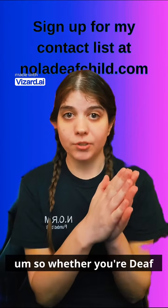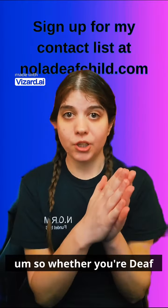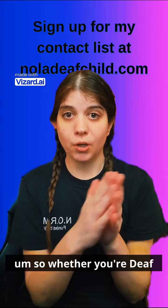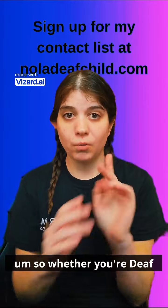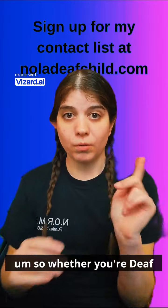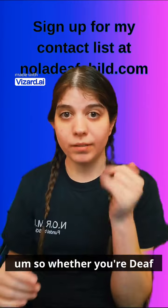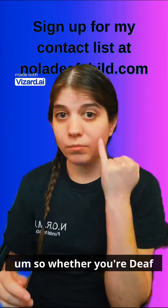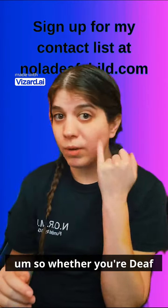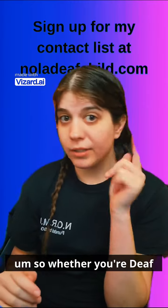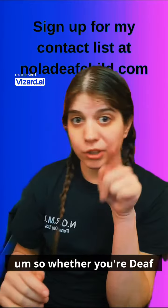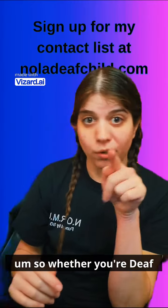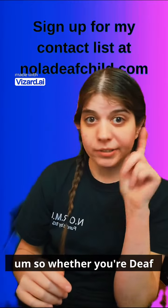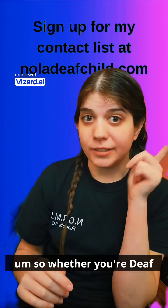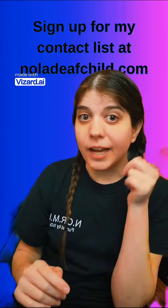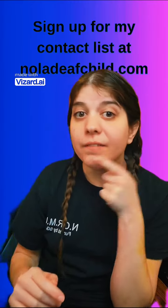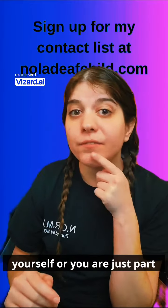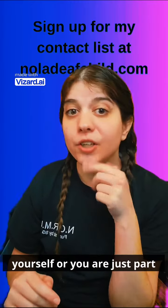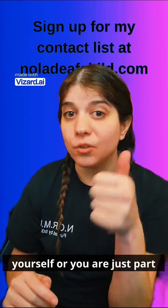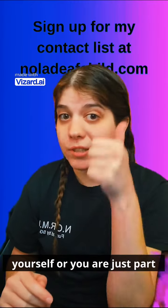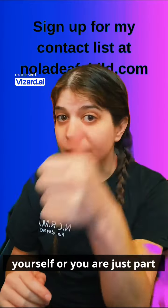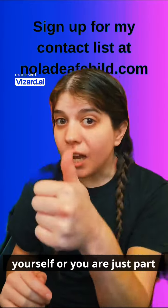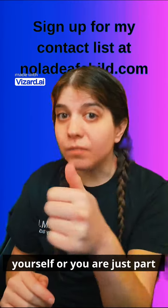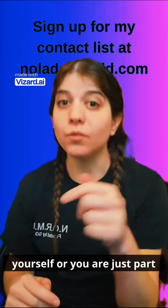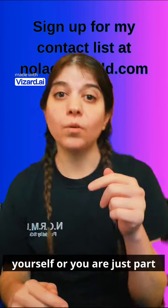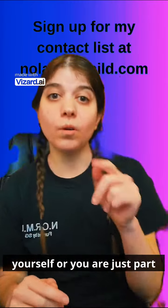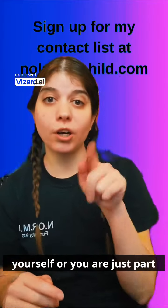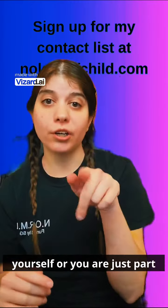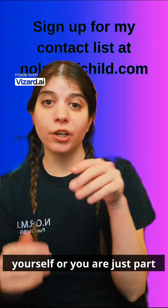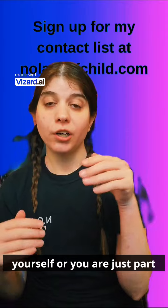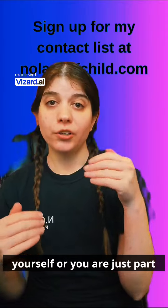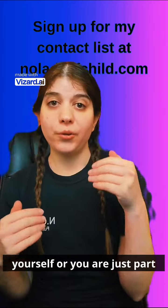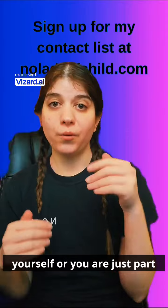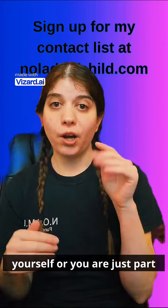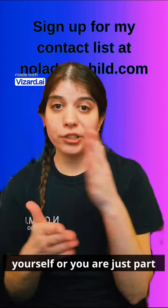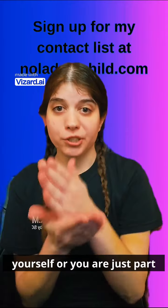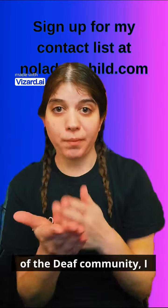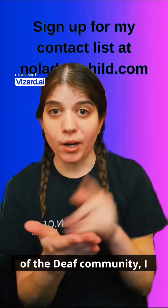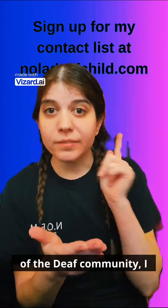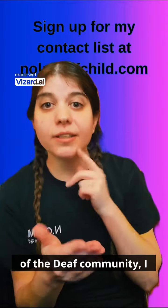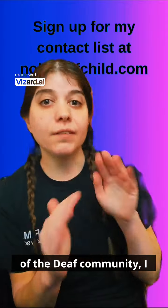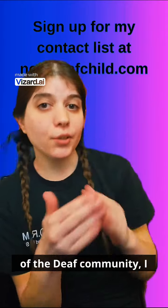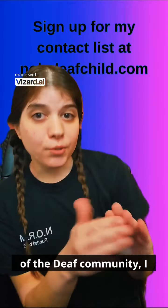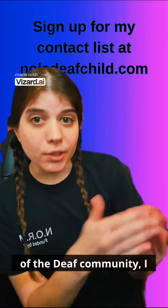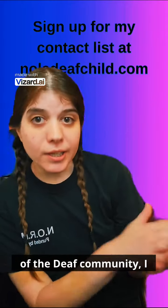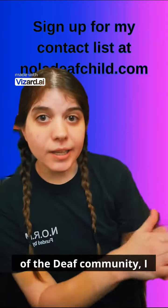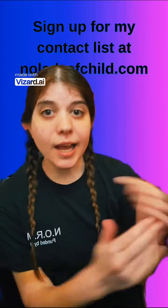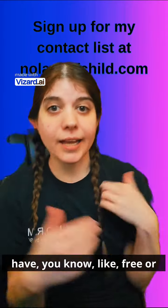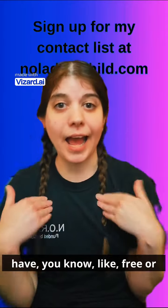So whether you're deaf yourself or you are just part of the deaf community, I